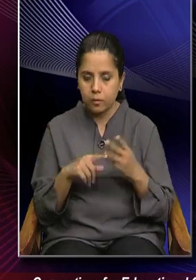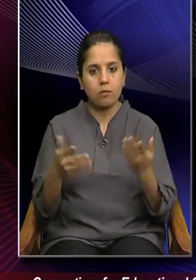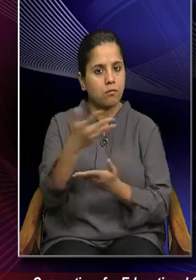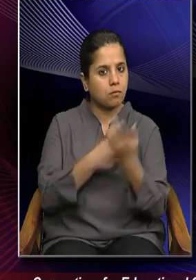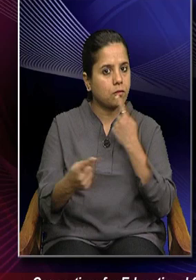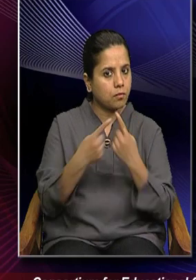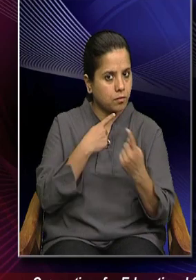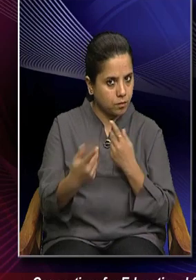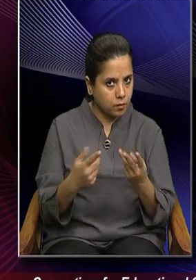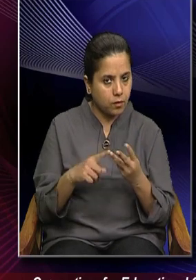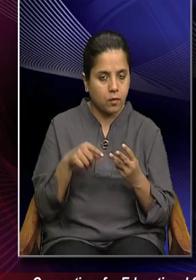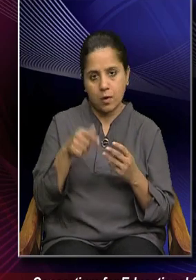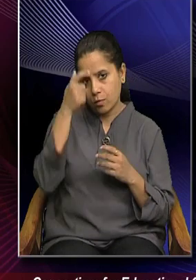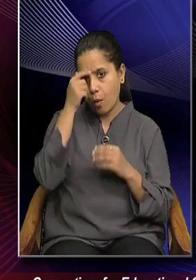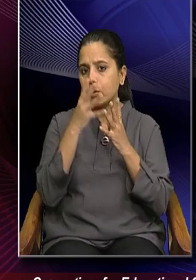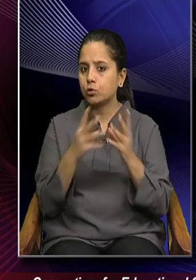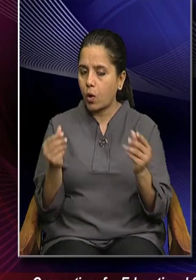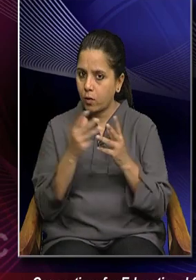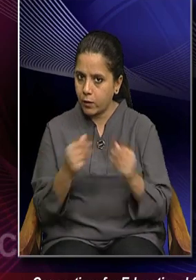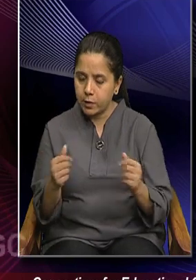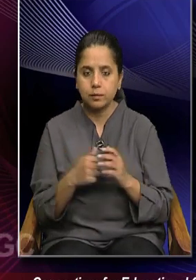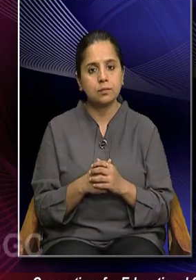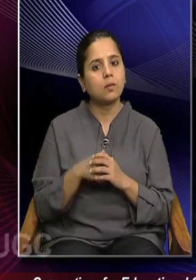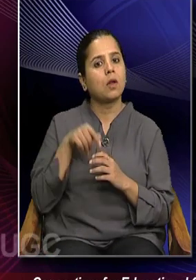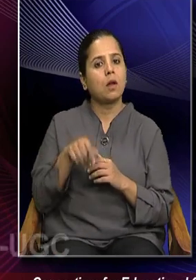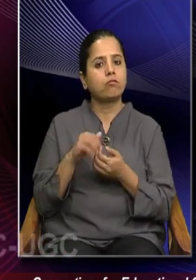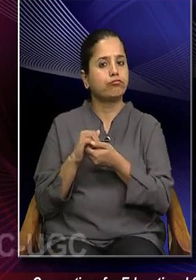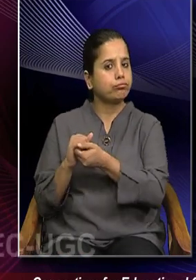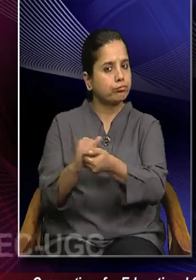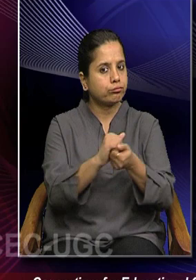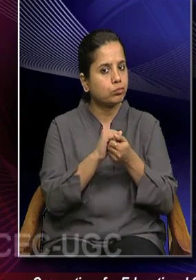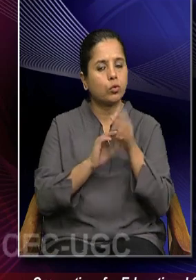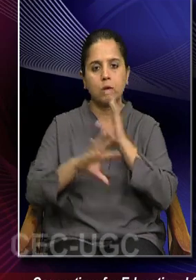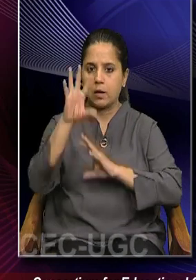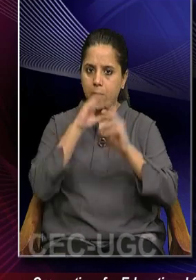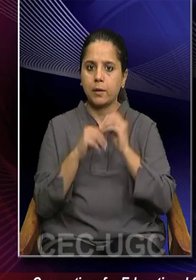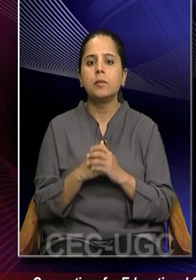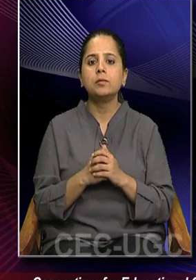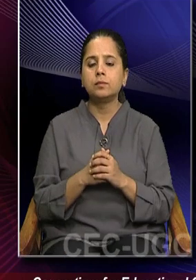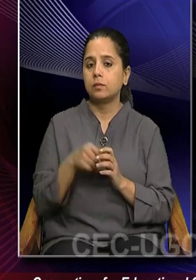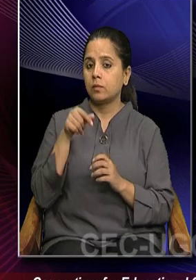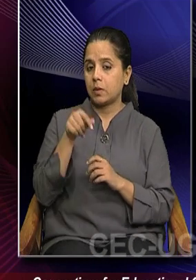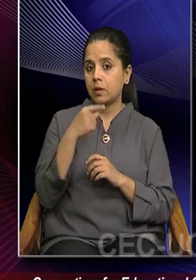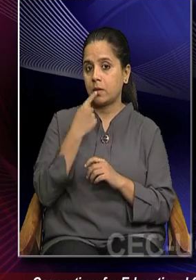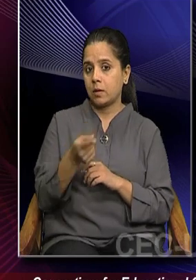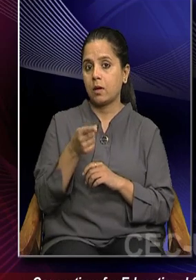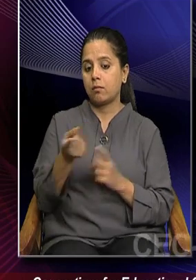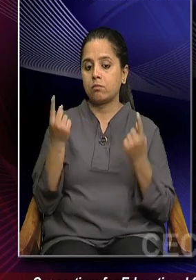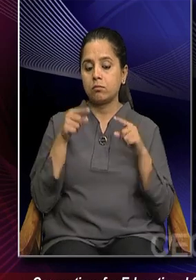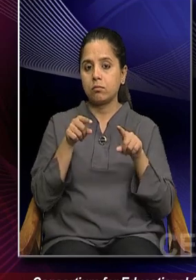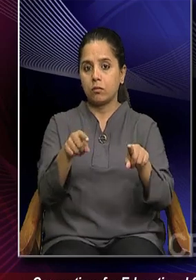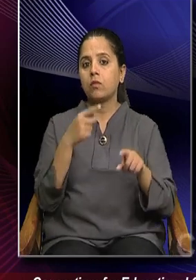discussion, problem solving, and collaborative learning. It is aligned